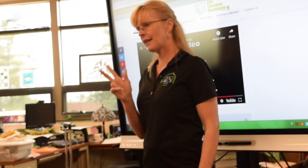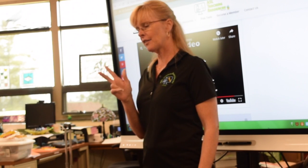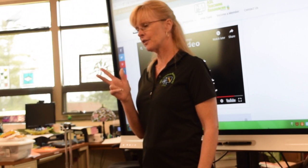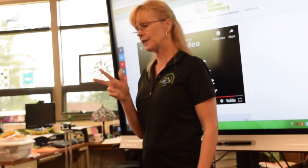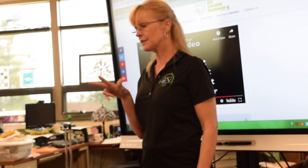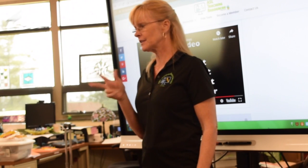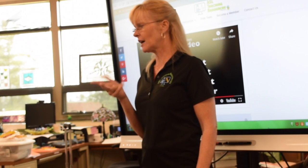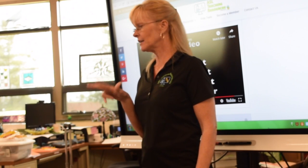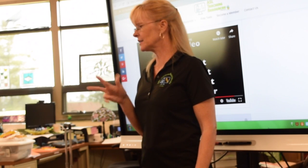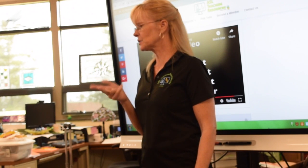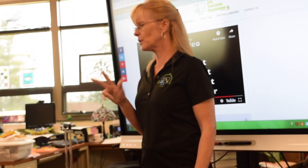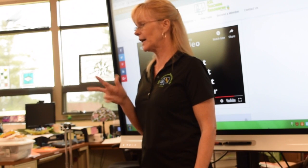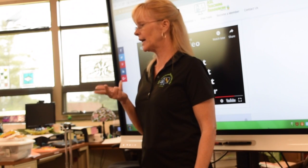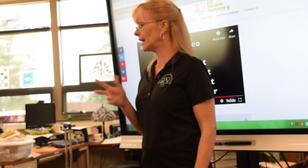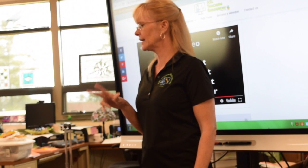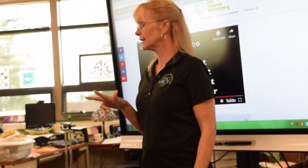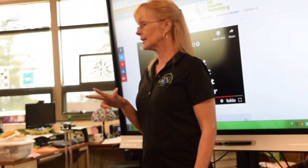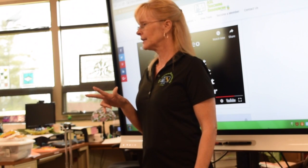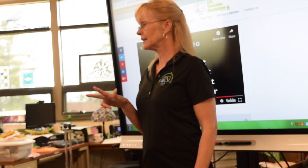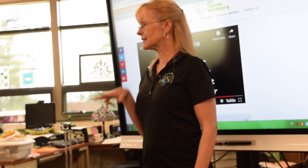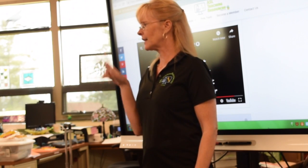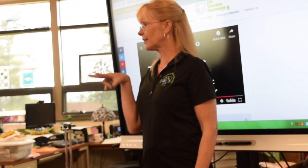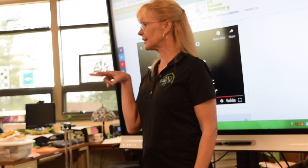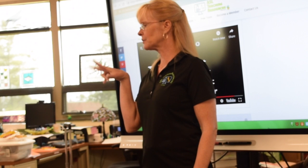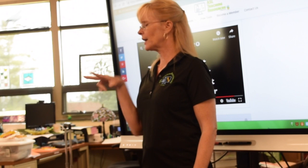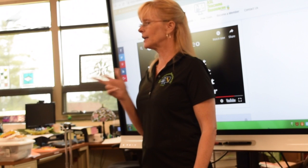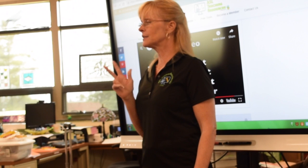that 30. It's not this way. It's not this way. It's